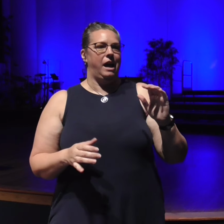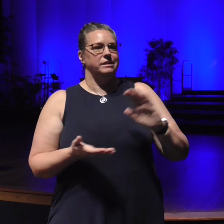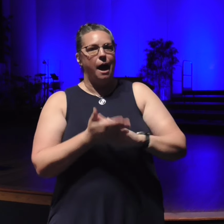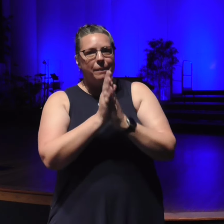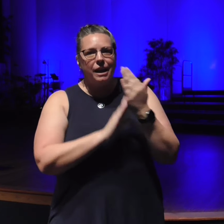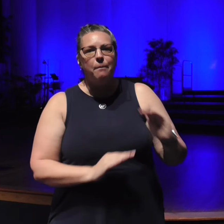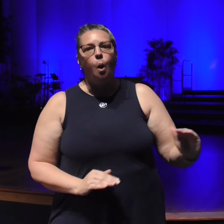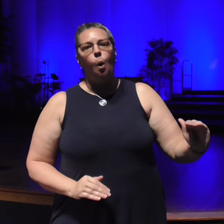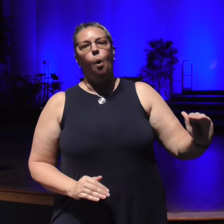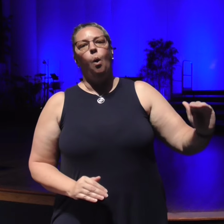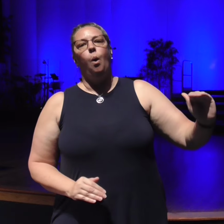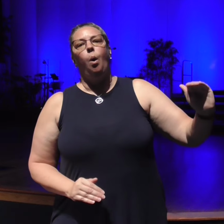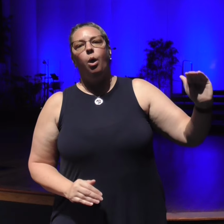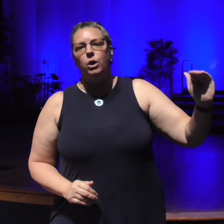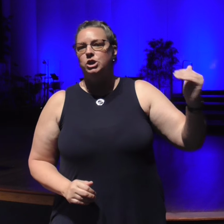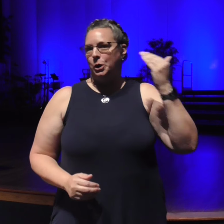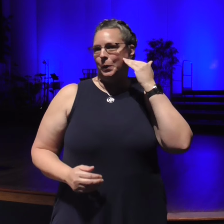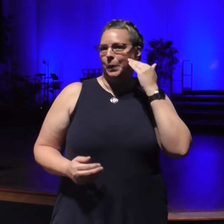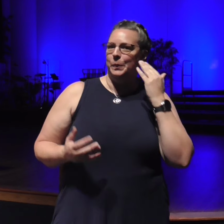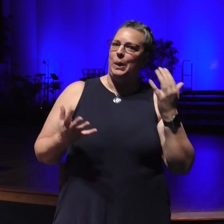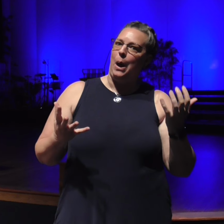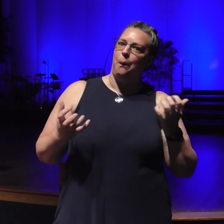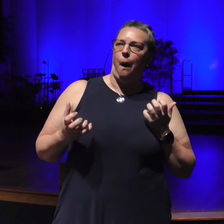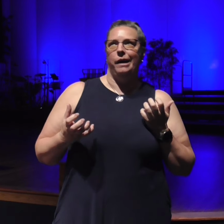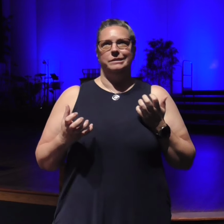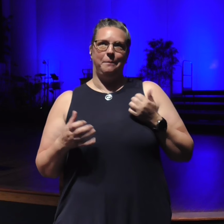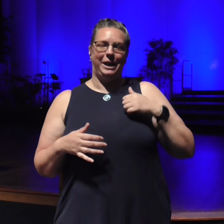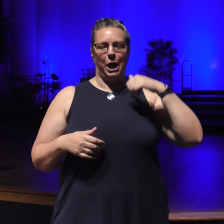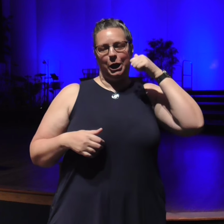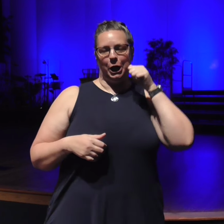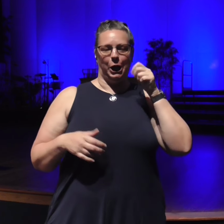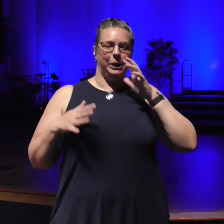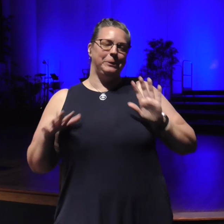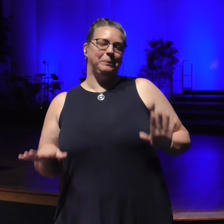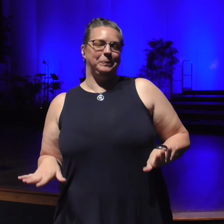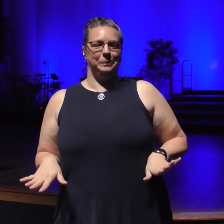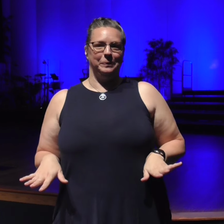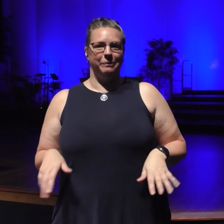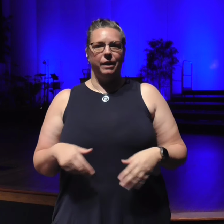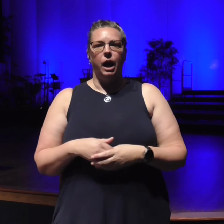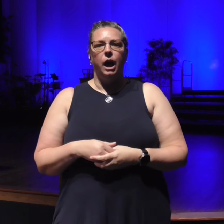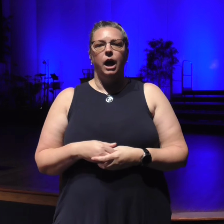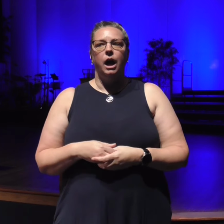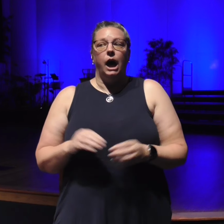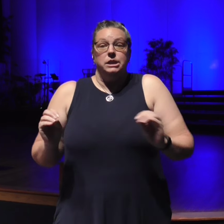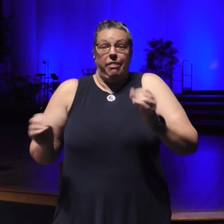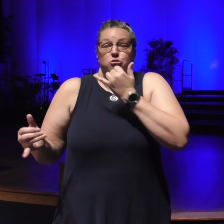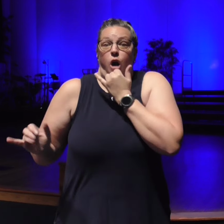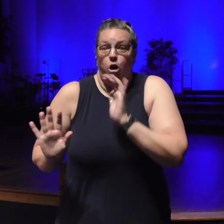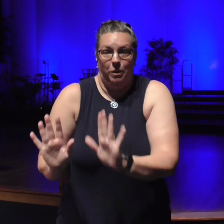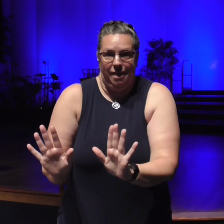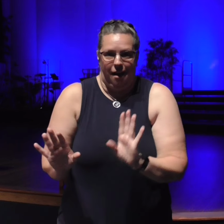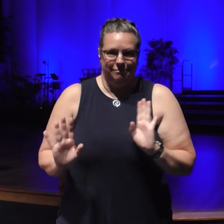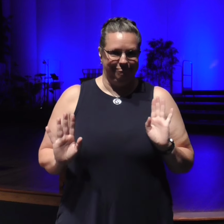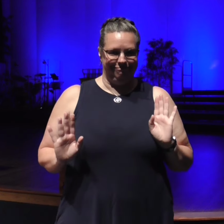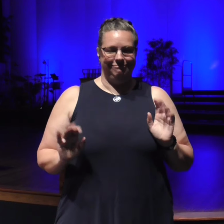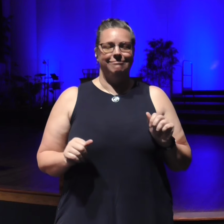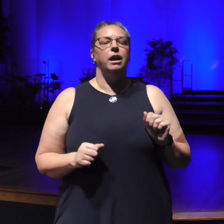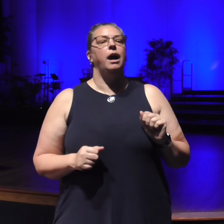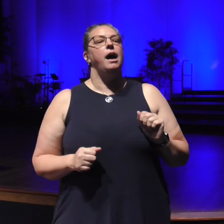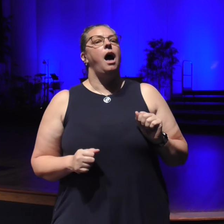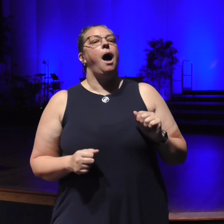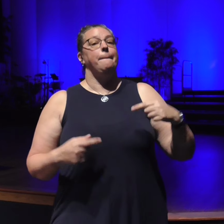older, I thought, you want to be a little girly girl, or there's nothing wrong with girly girls.